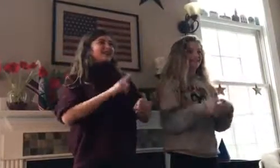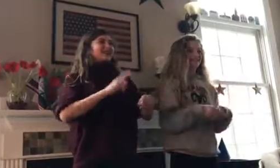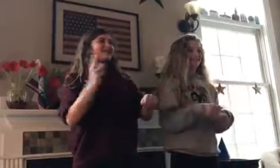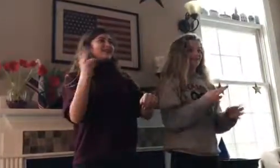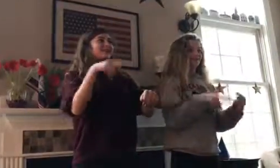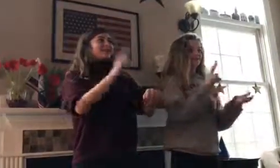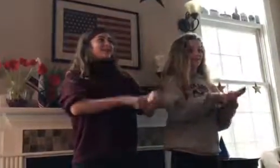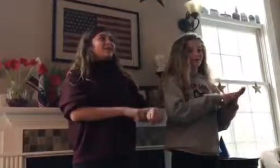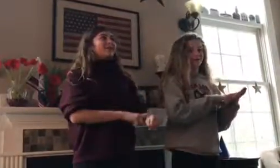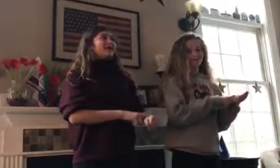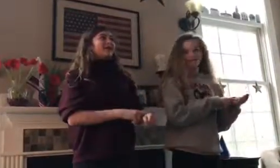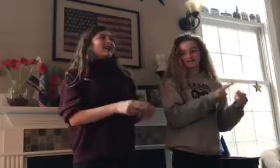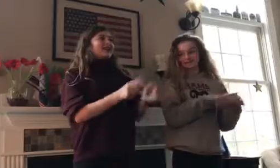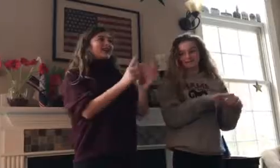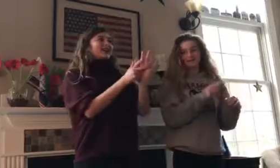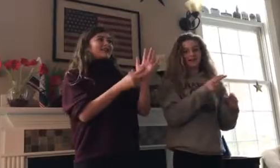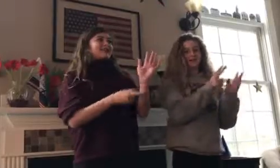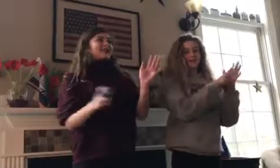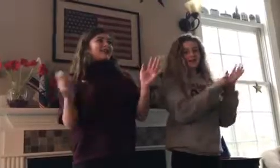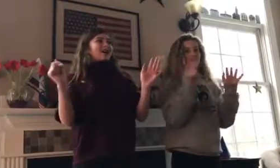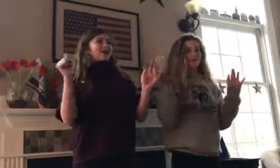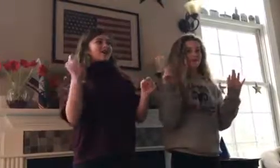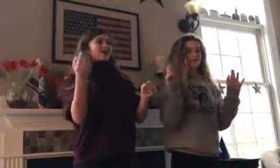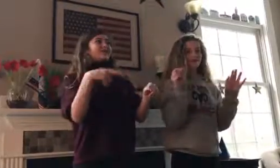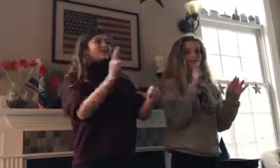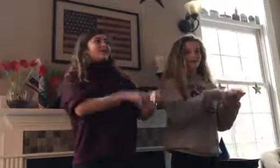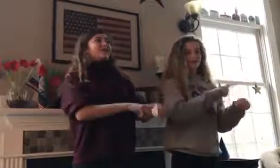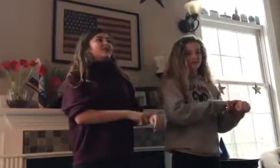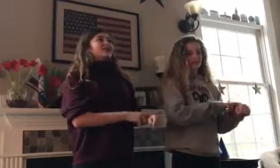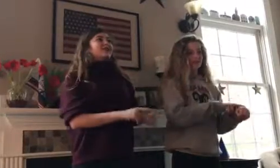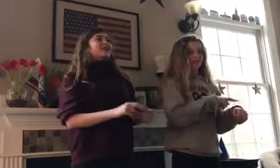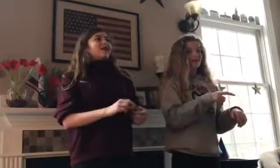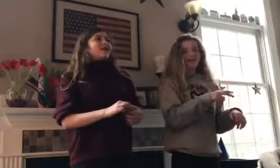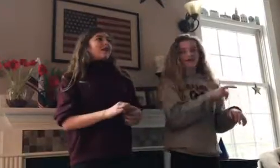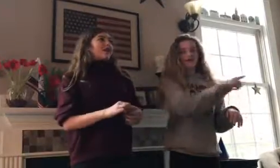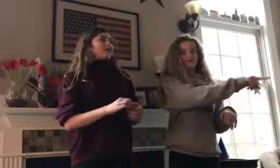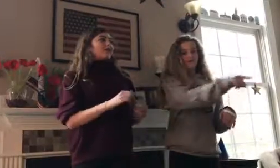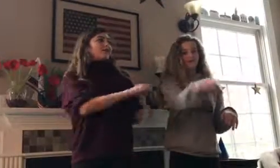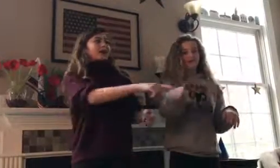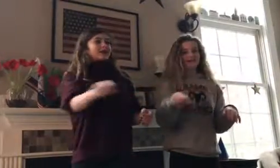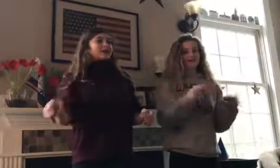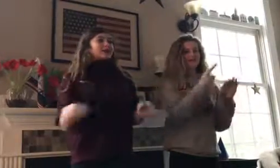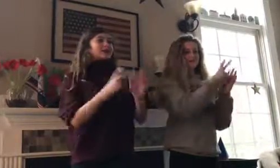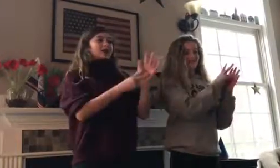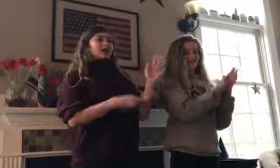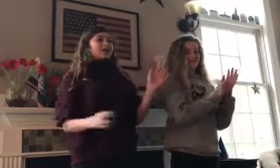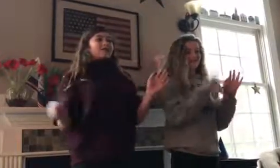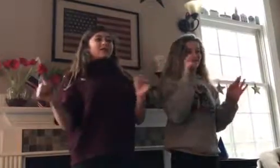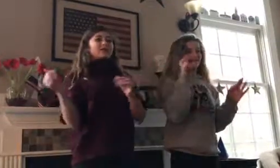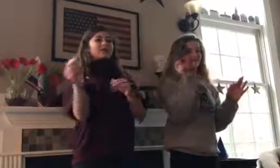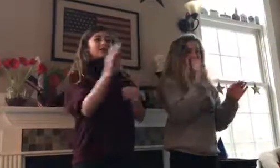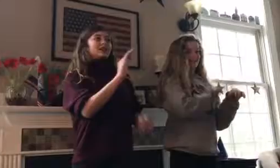and a republic, a sovereign nation of many sovereign